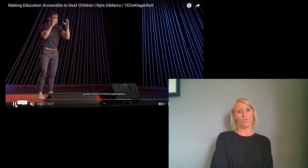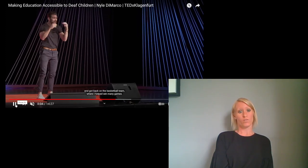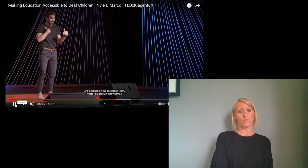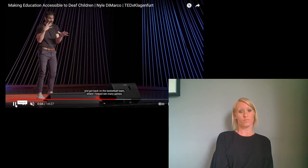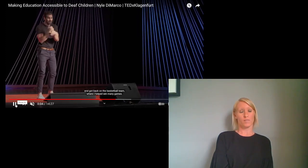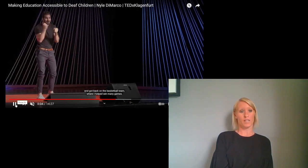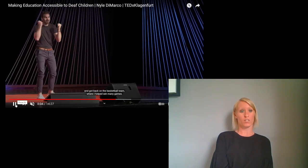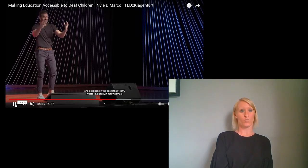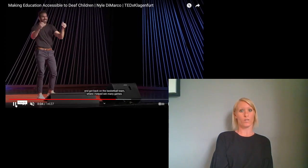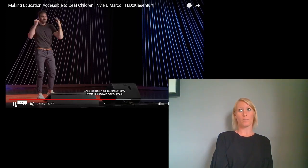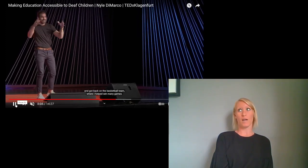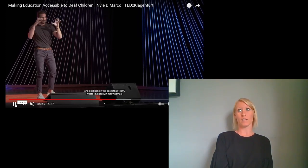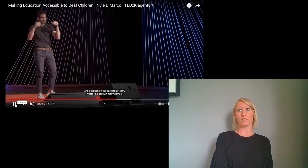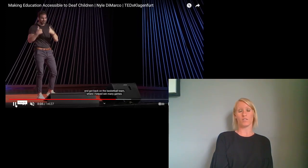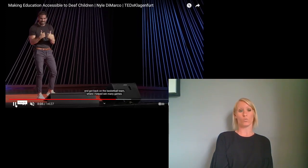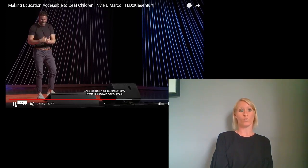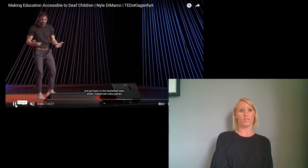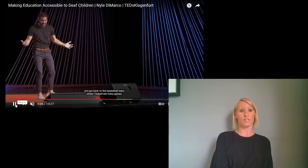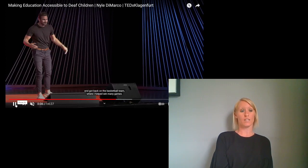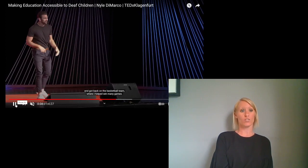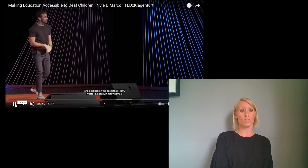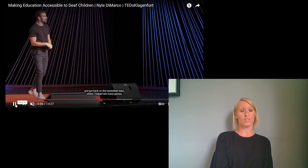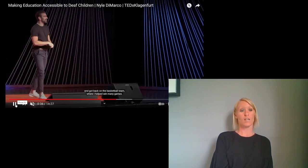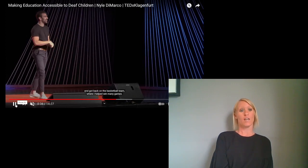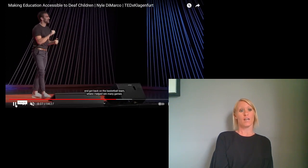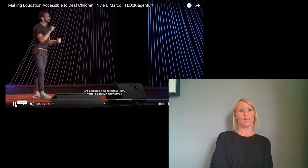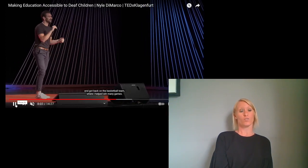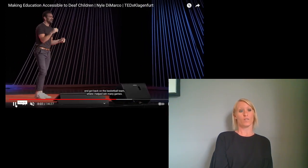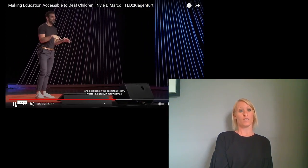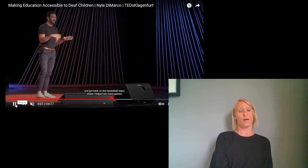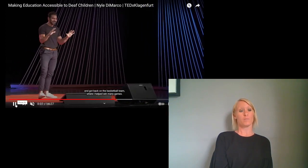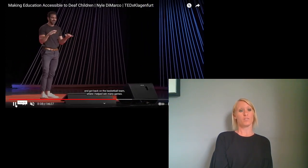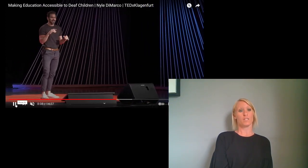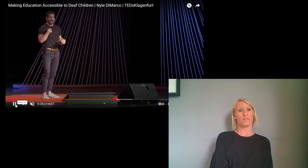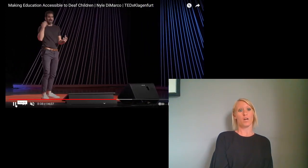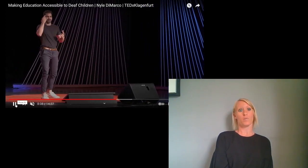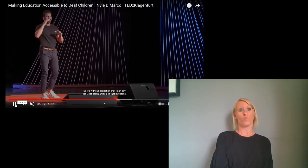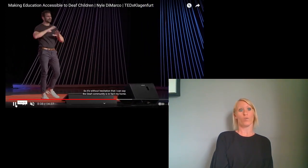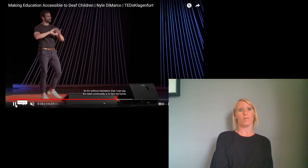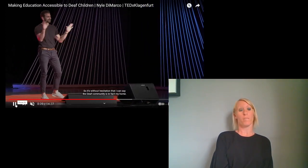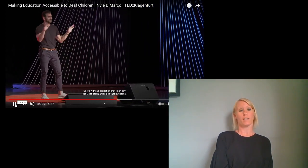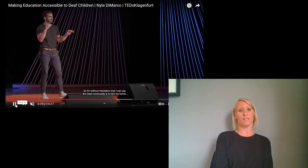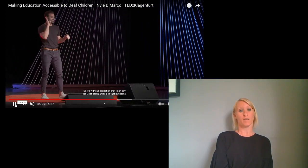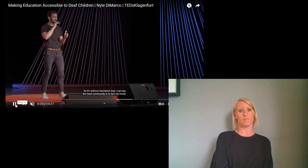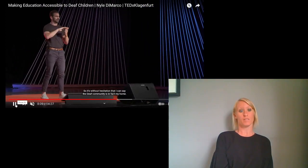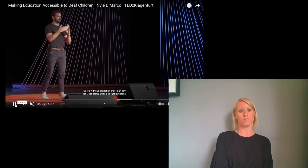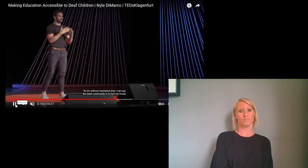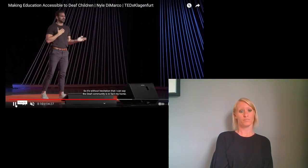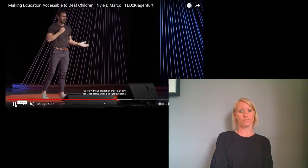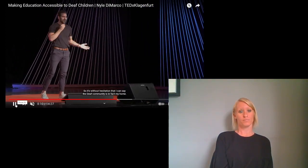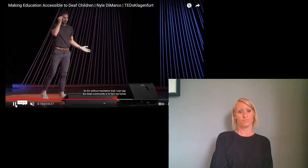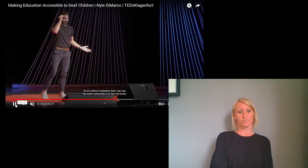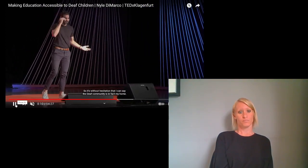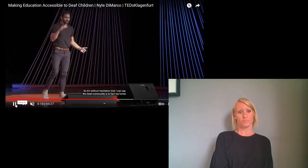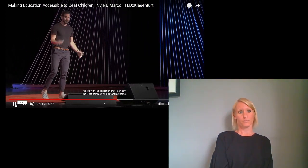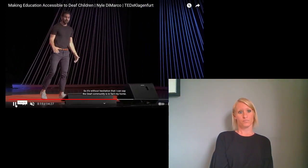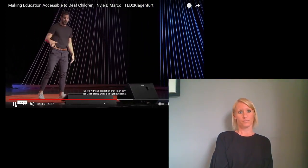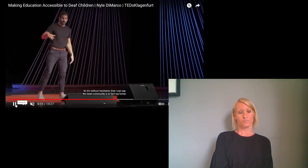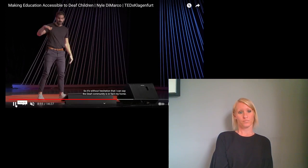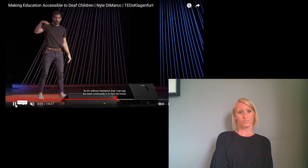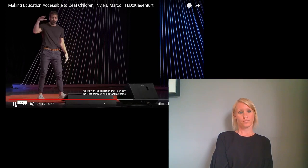reach my goals. And I joined back into the school organizations, and I joined the basketball team and helped them win many games.